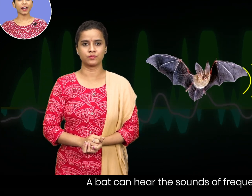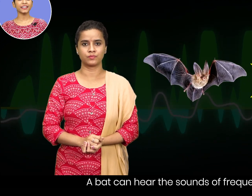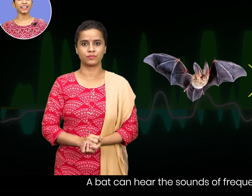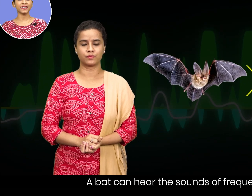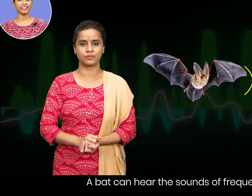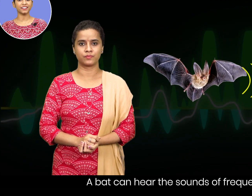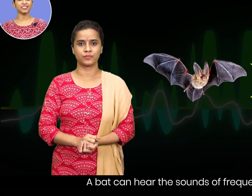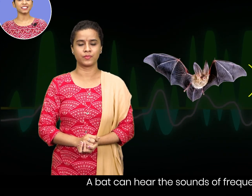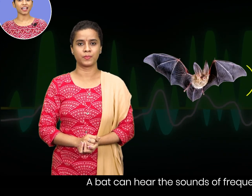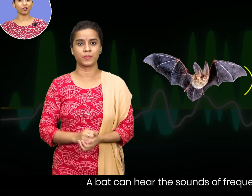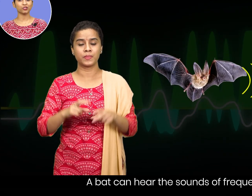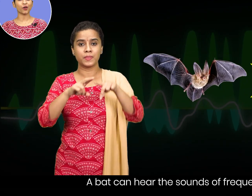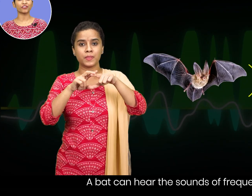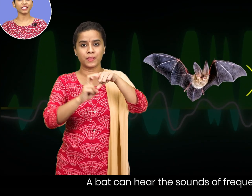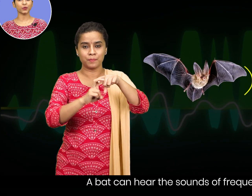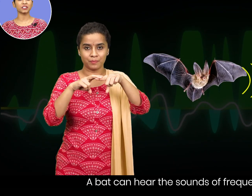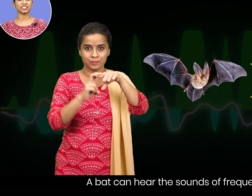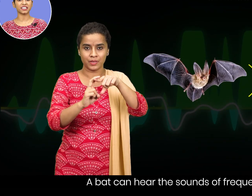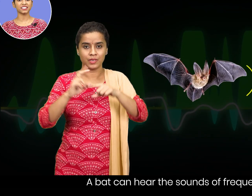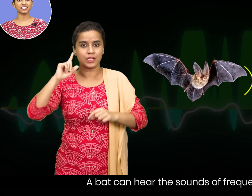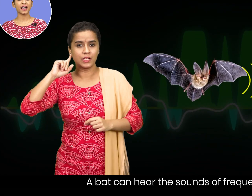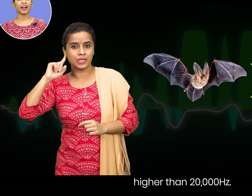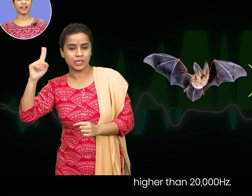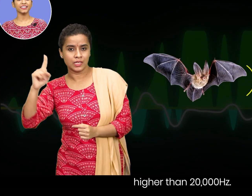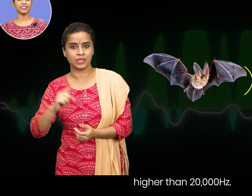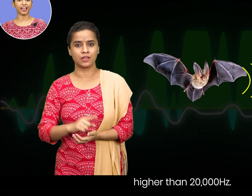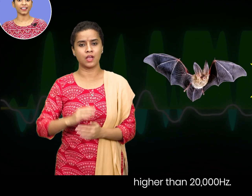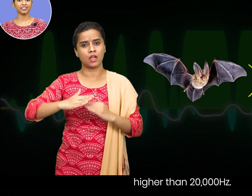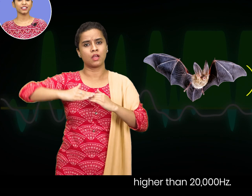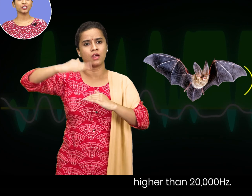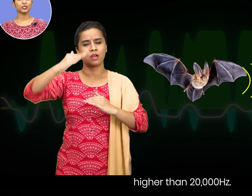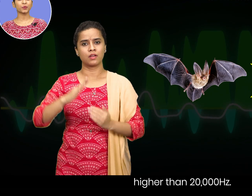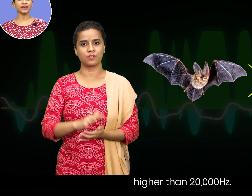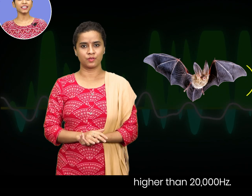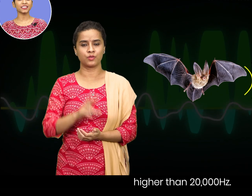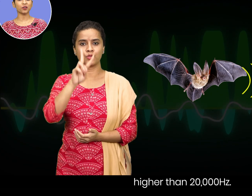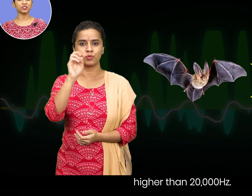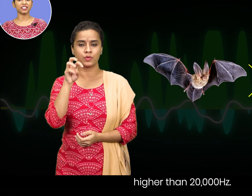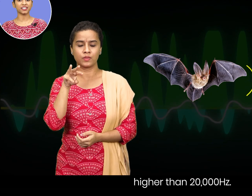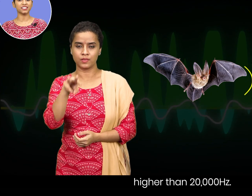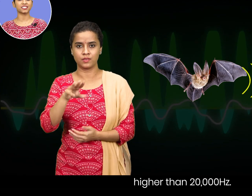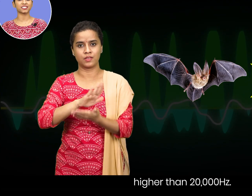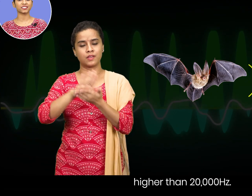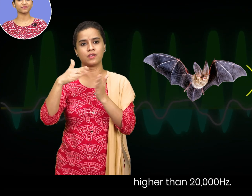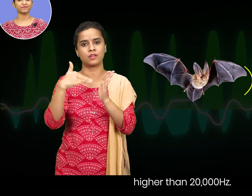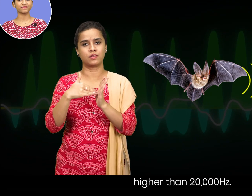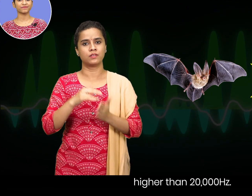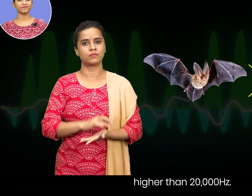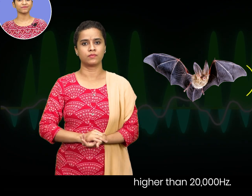A bat can hear the sounds of frequencies higher than 20,000